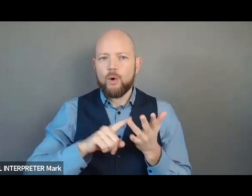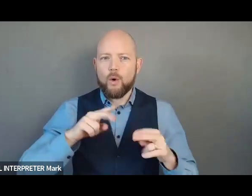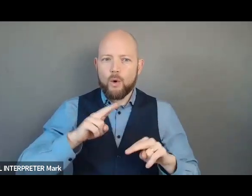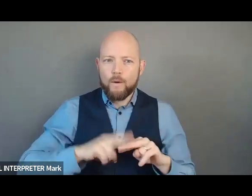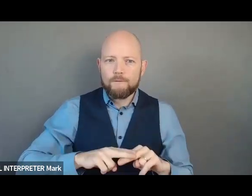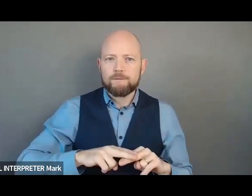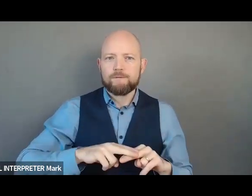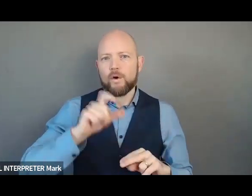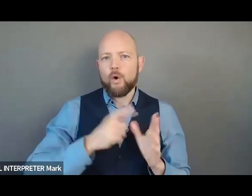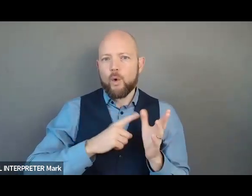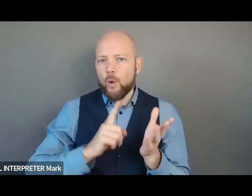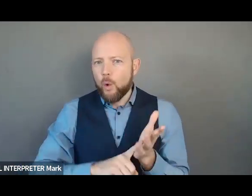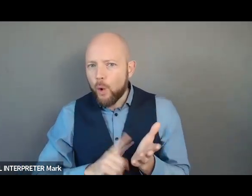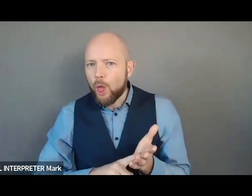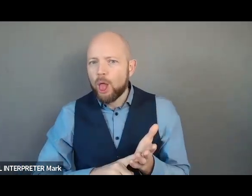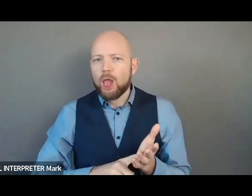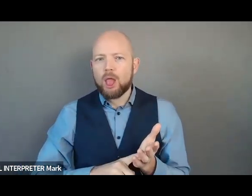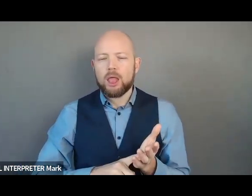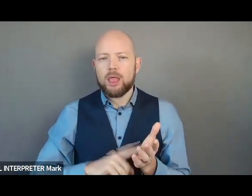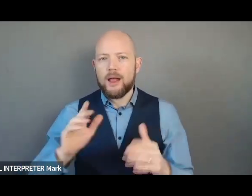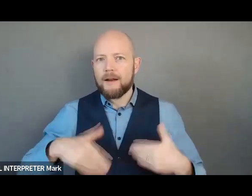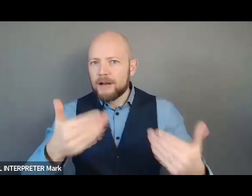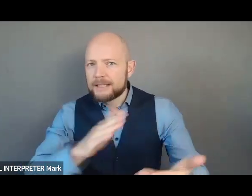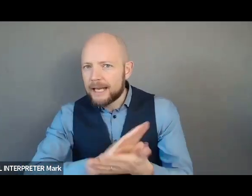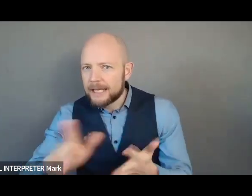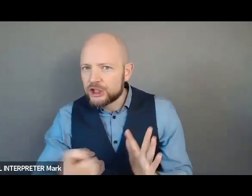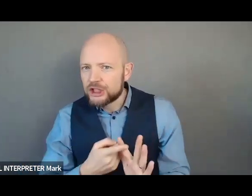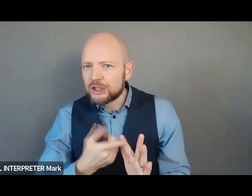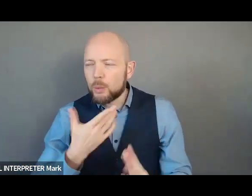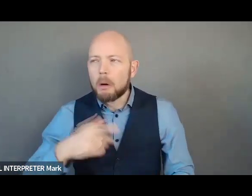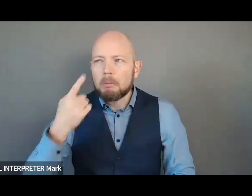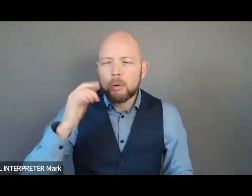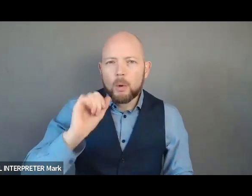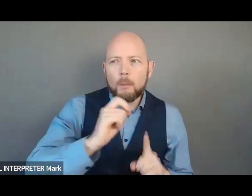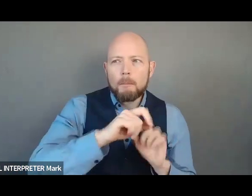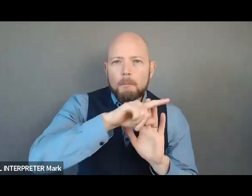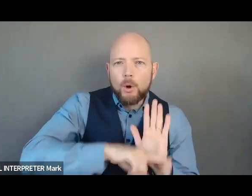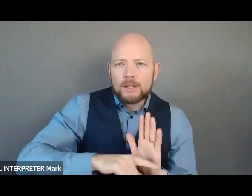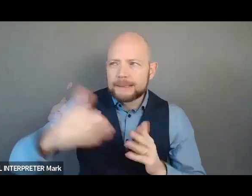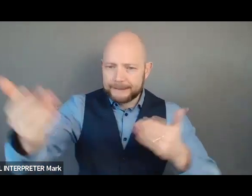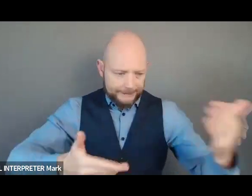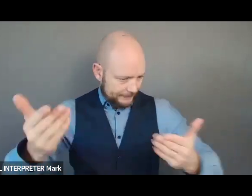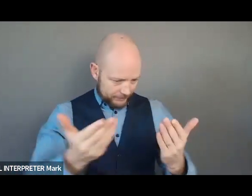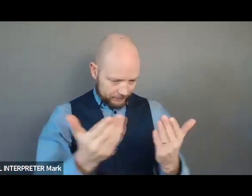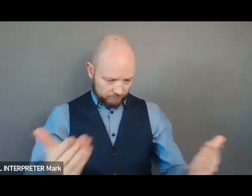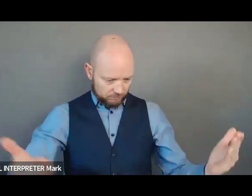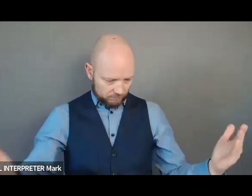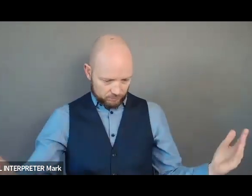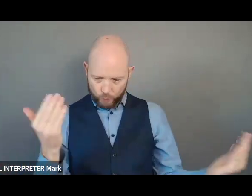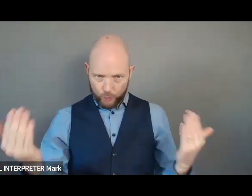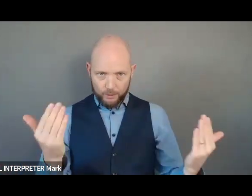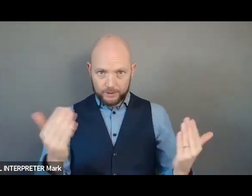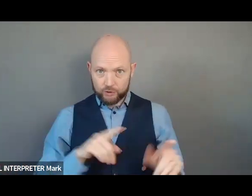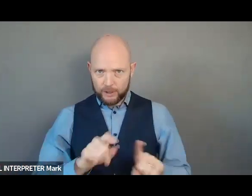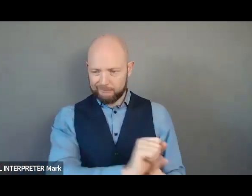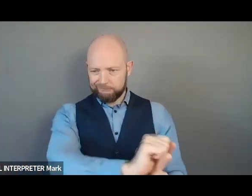Advance HE. We want to look at their HR policies and see what they say about the career progression of minoritized researchers. But some